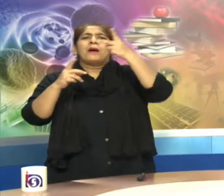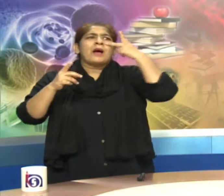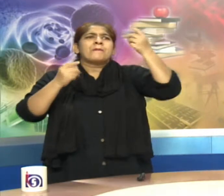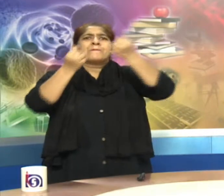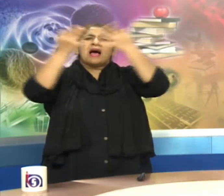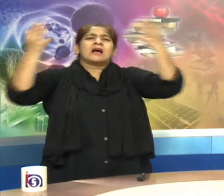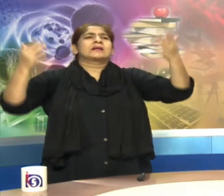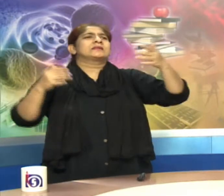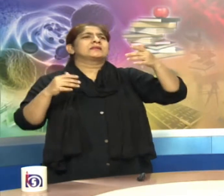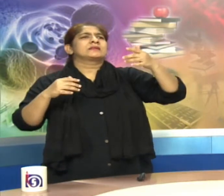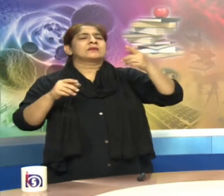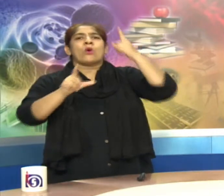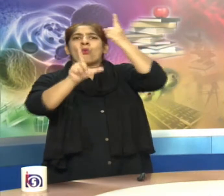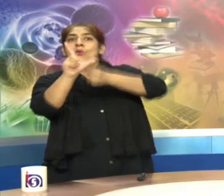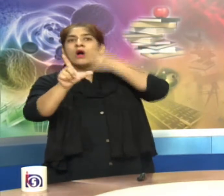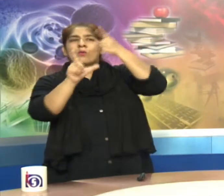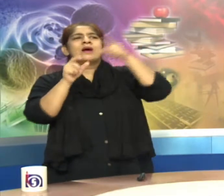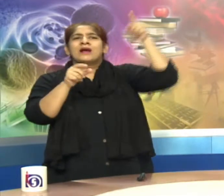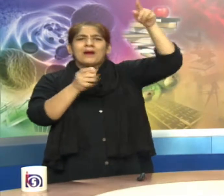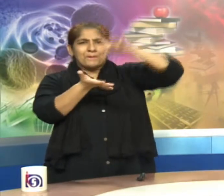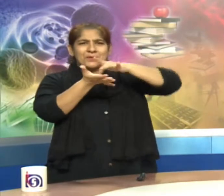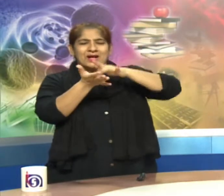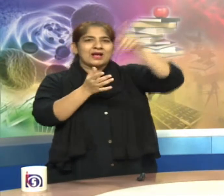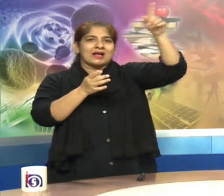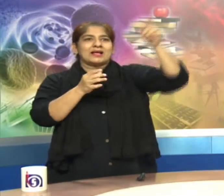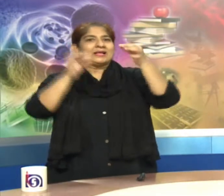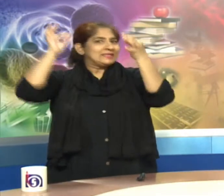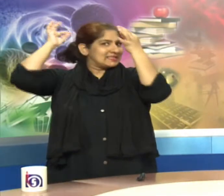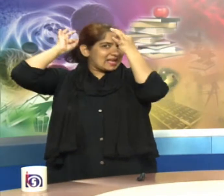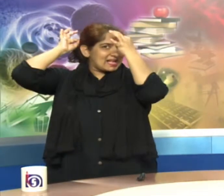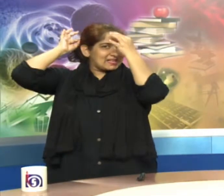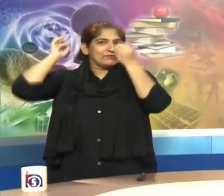The fifth important tool